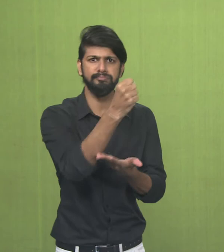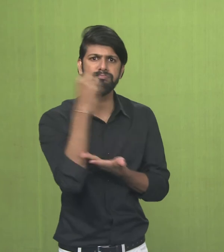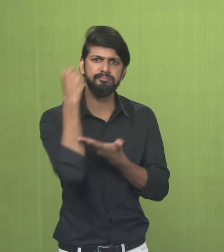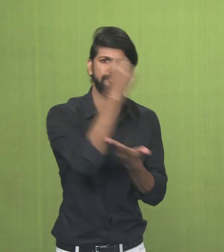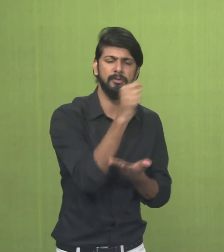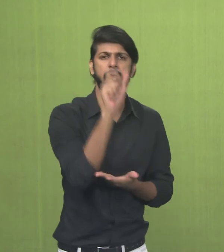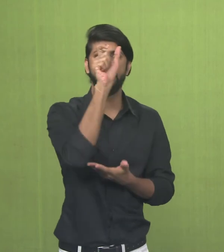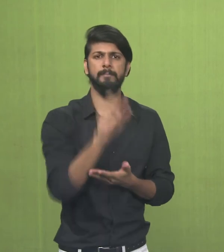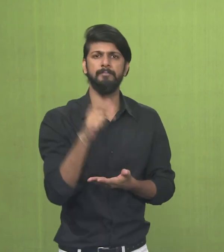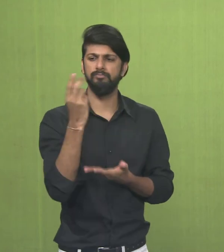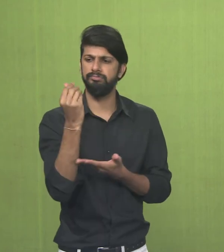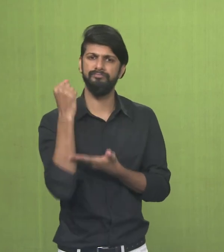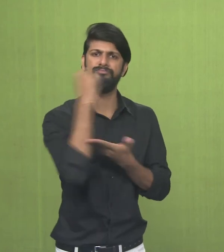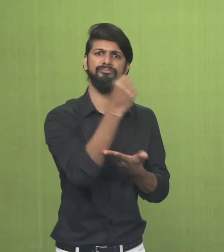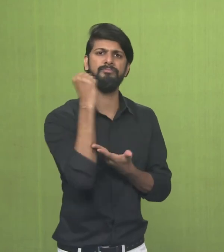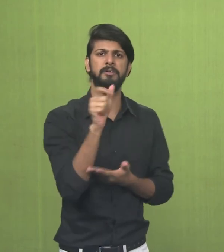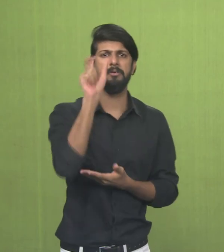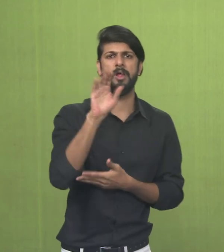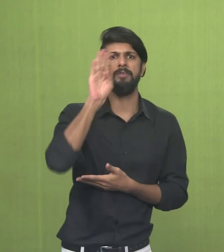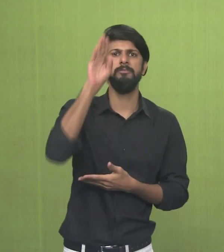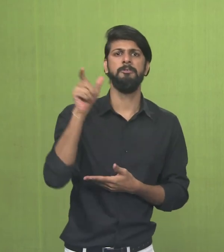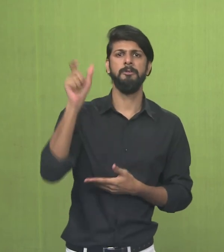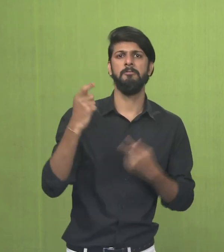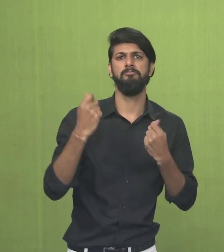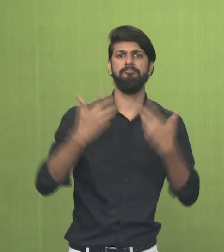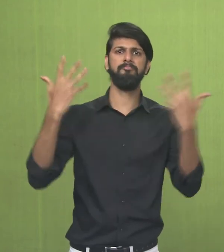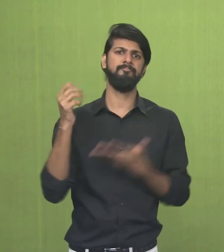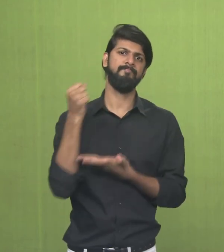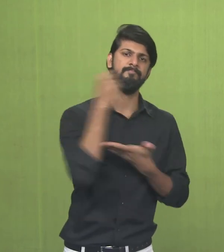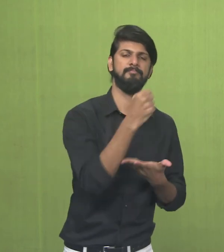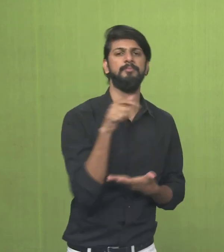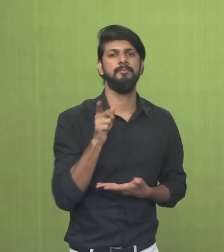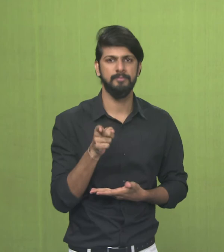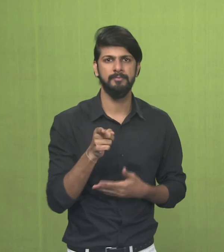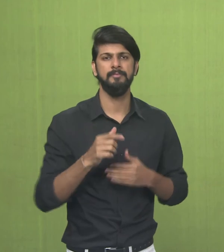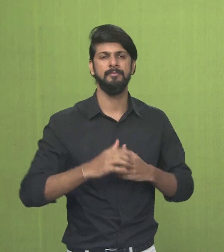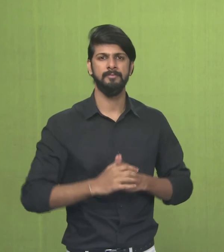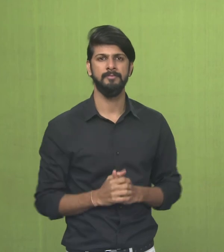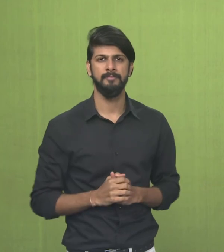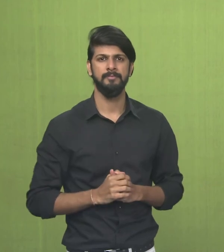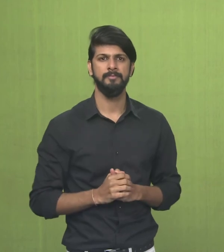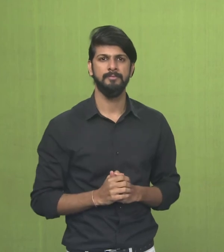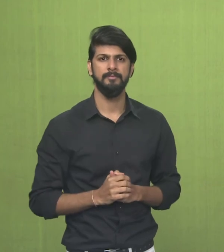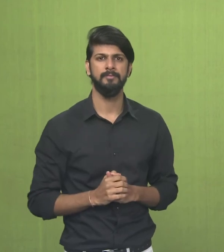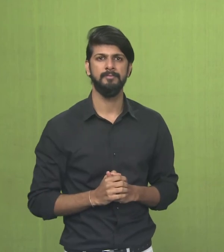Patronize is to give financial support or other kind of support, which normally came from royal and noble people.